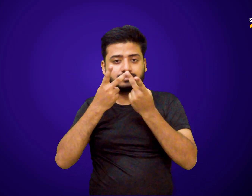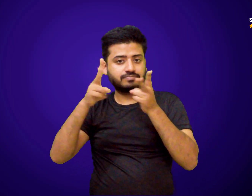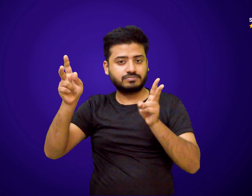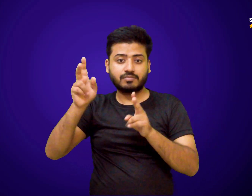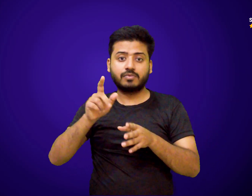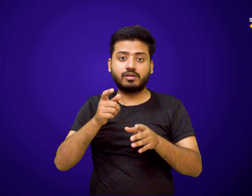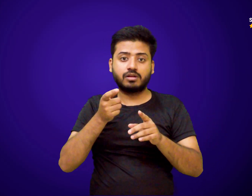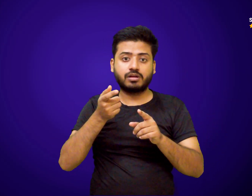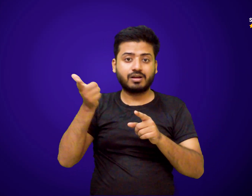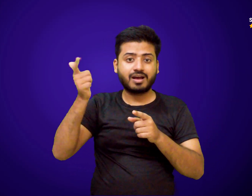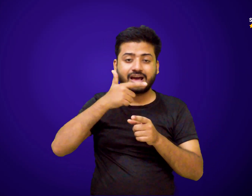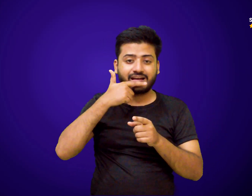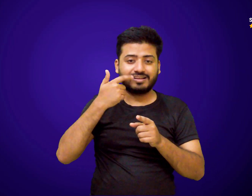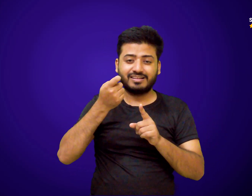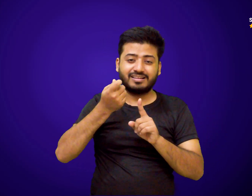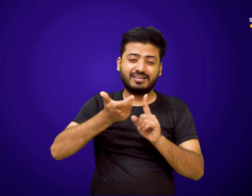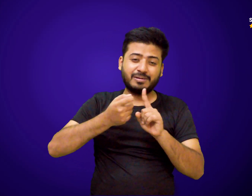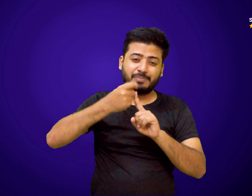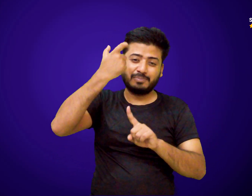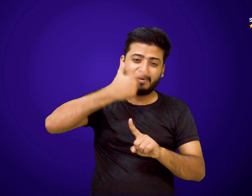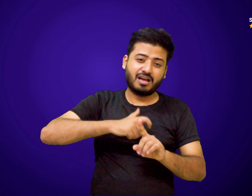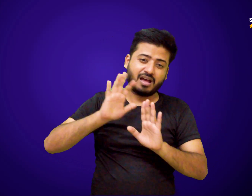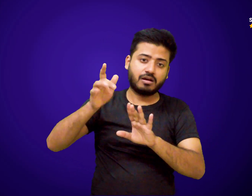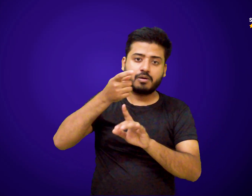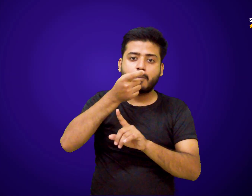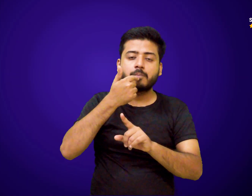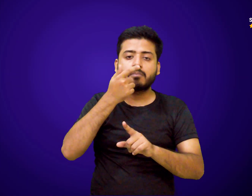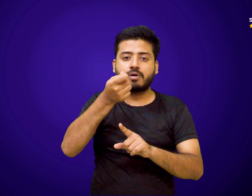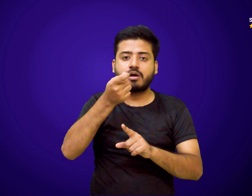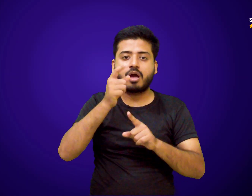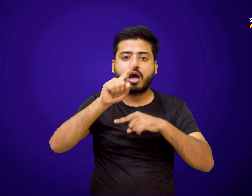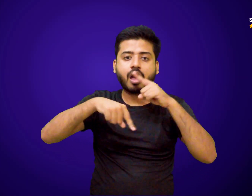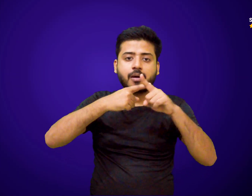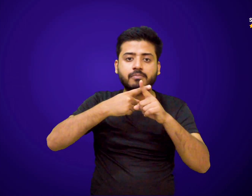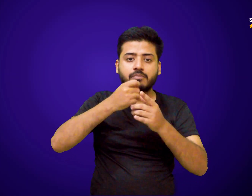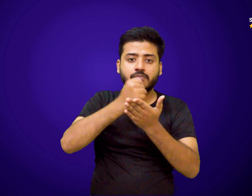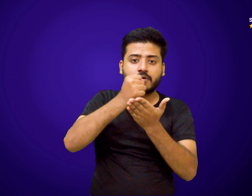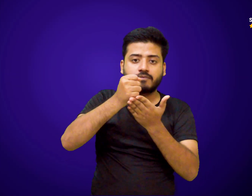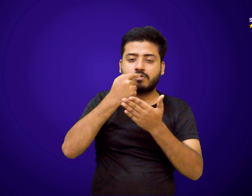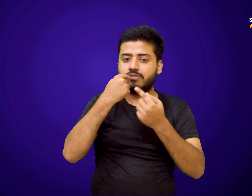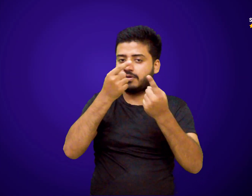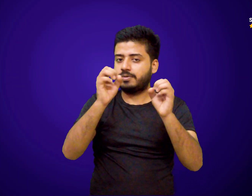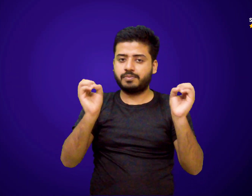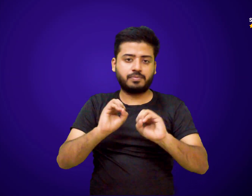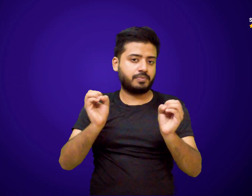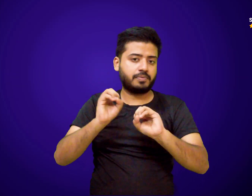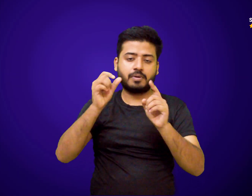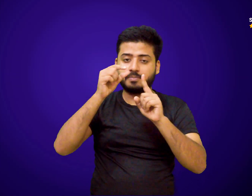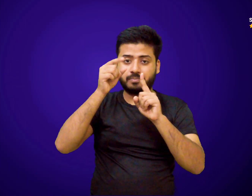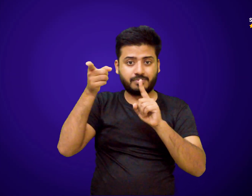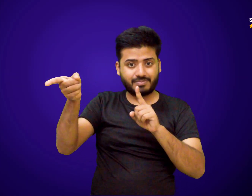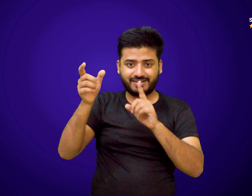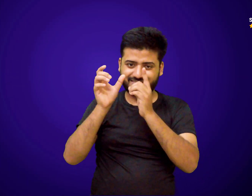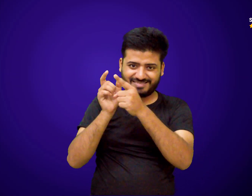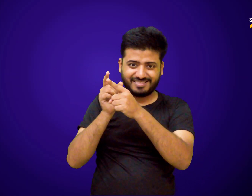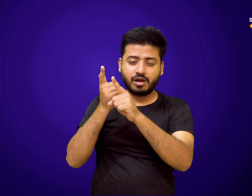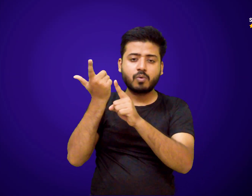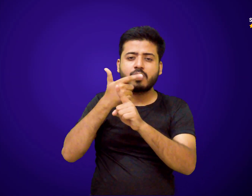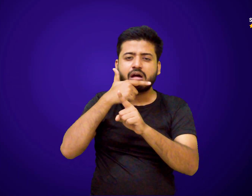The color varies depending on the bank. Usage used for international travel on official government duty. Used as a